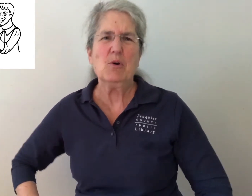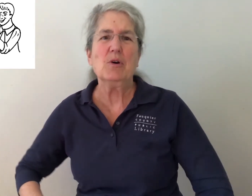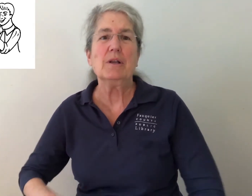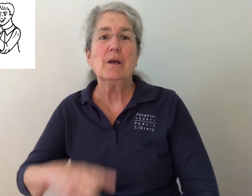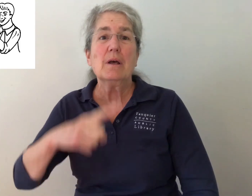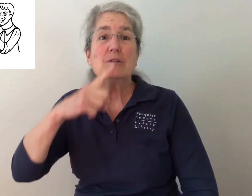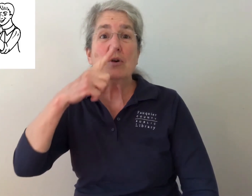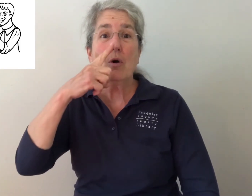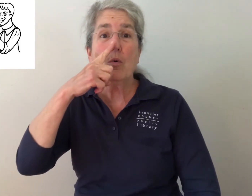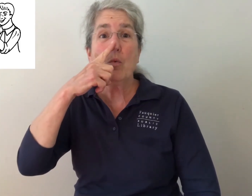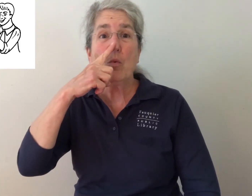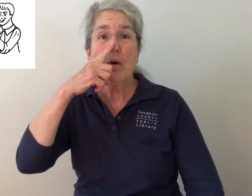neighborhood. So